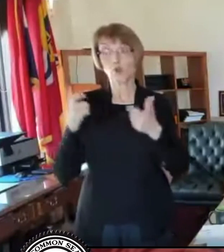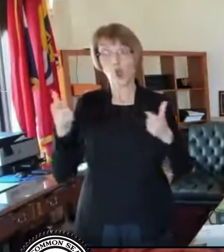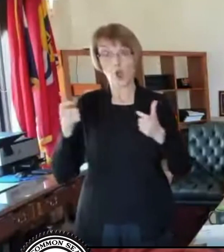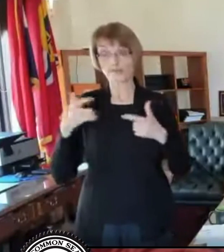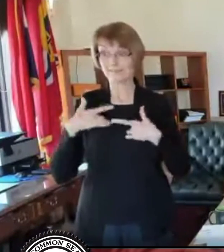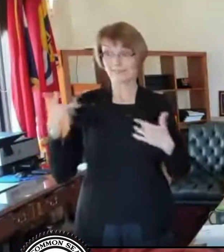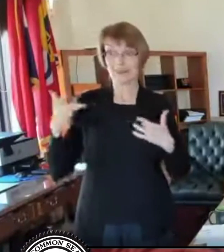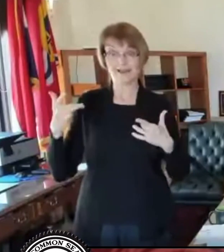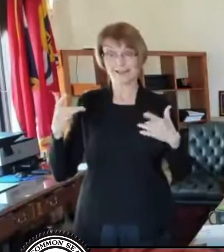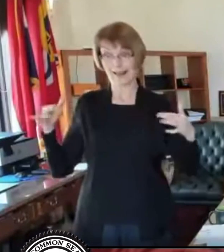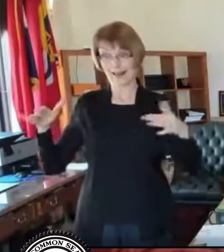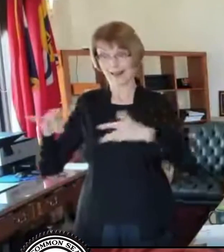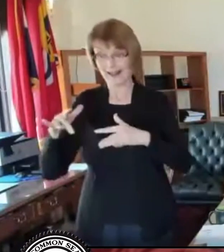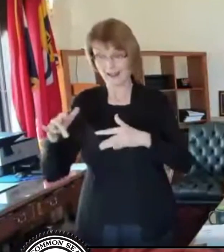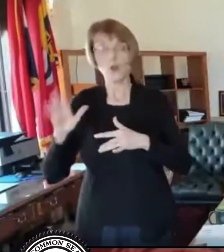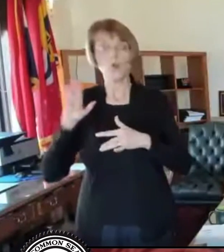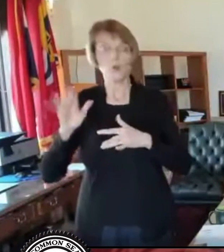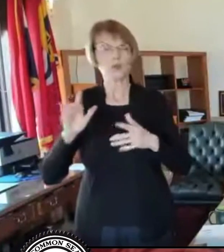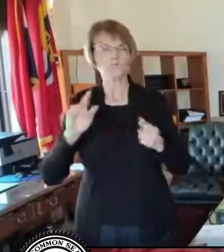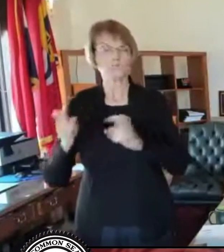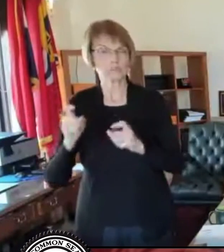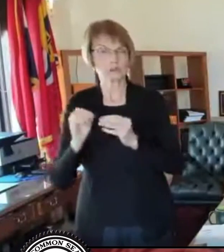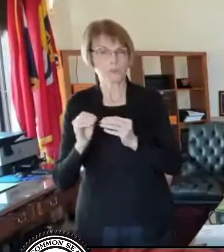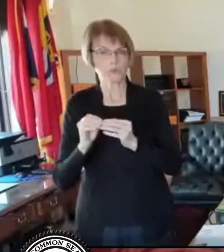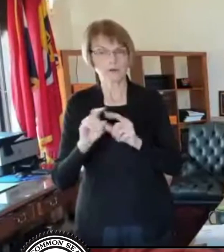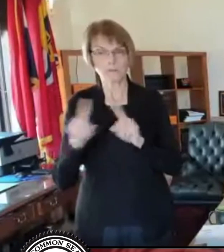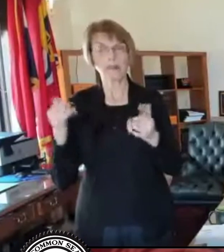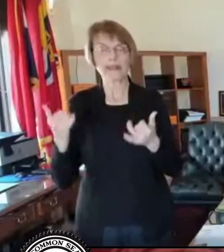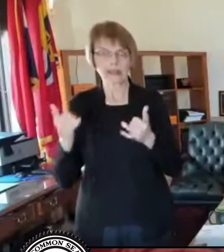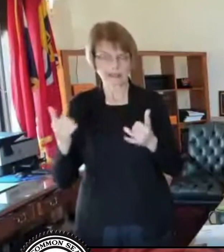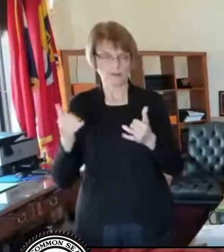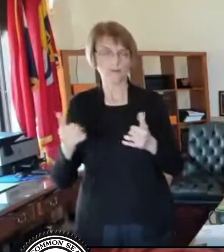some more adjustments. But right now, there are still